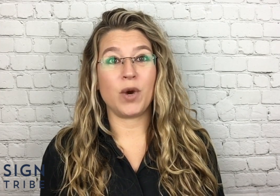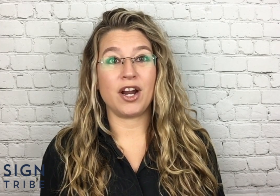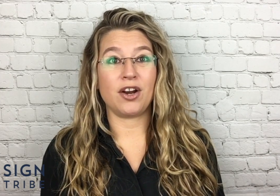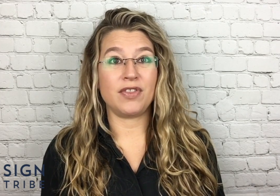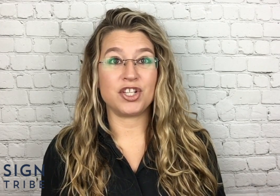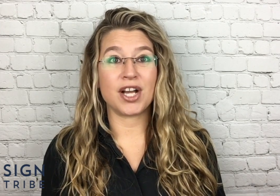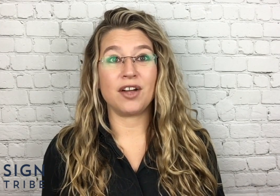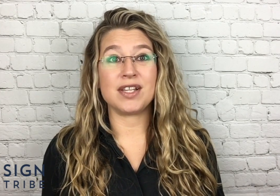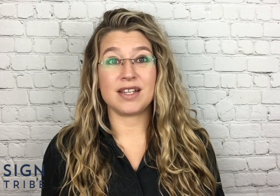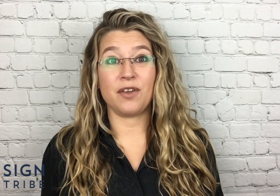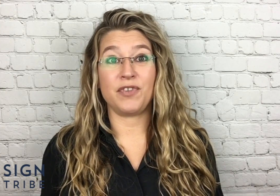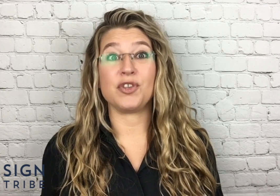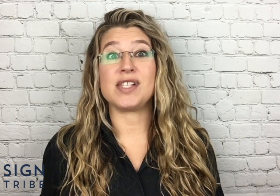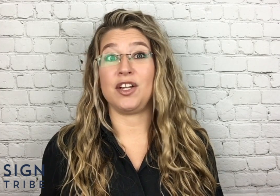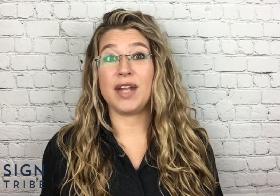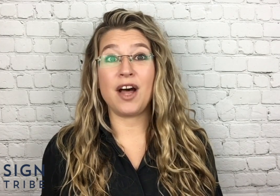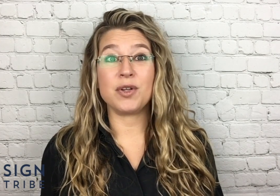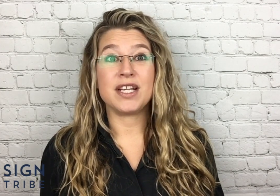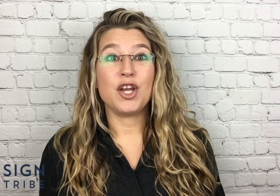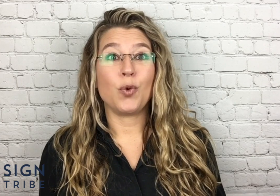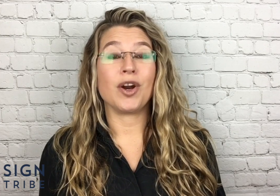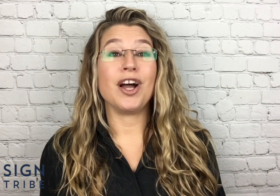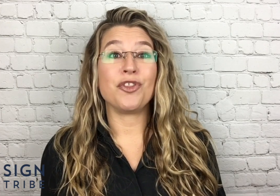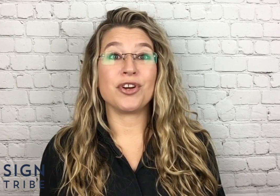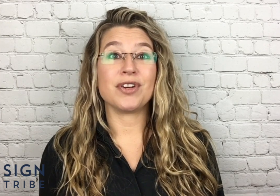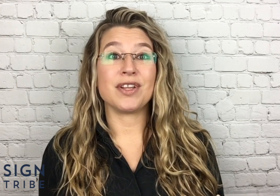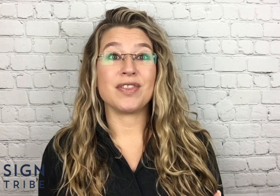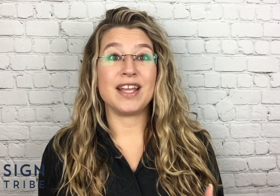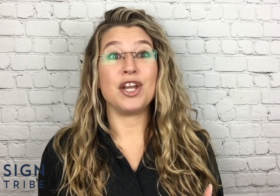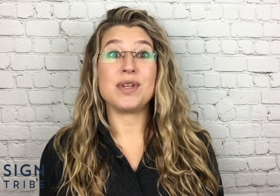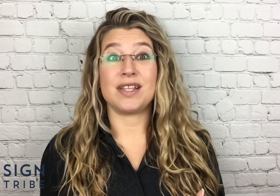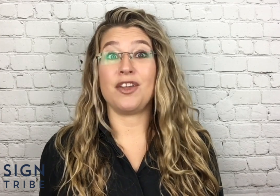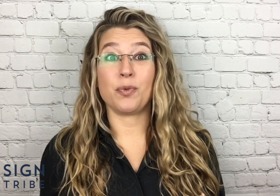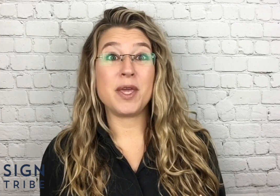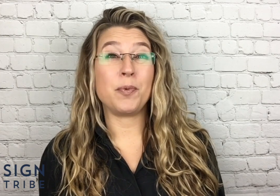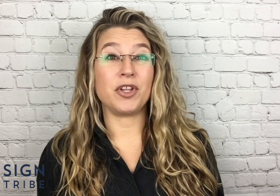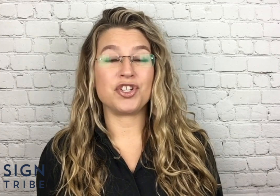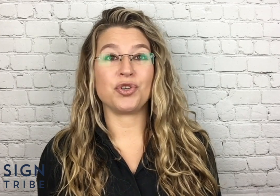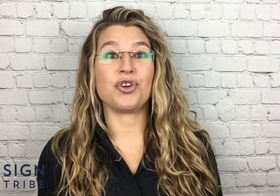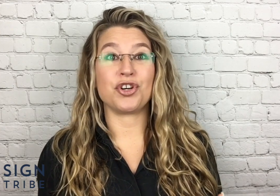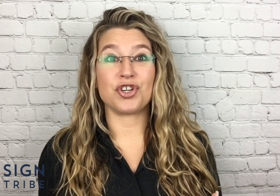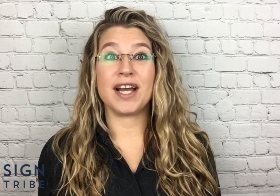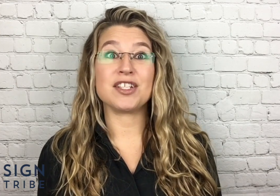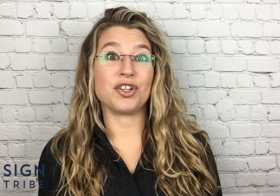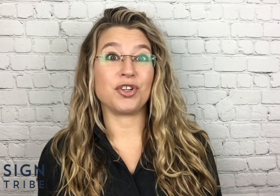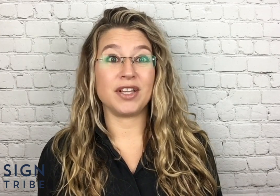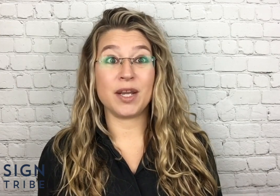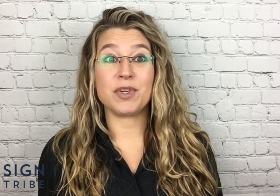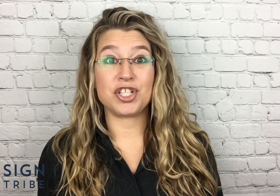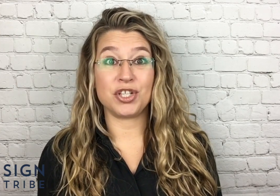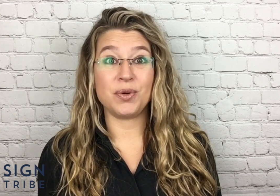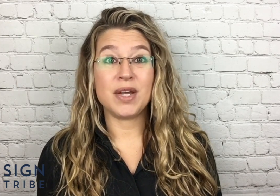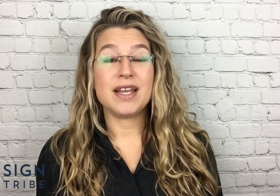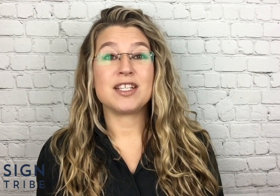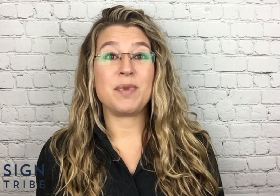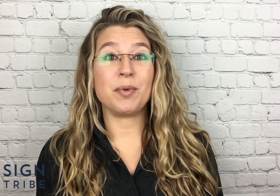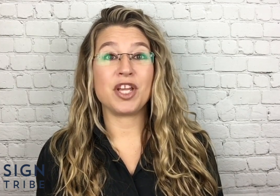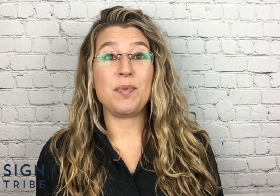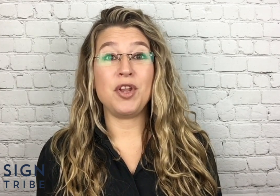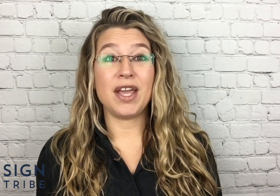where the child does not feel singled out, where they notice that other people and children are trying to learn the language too, to be able to communicate with